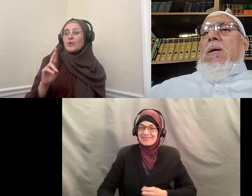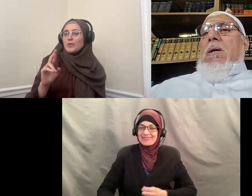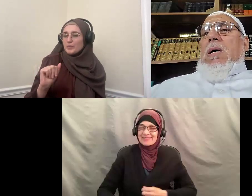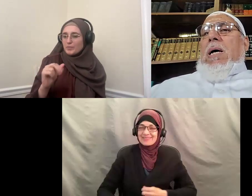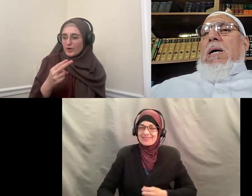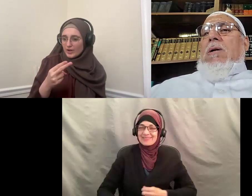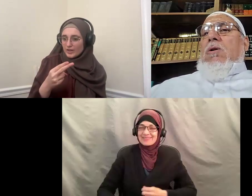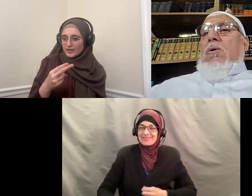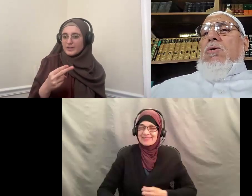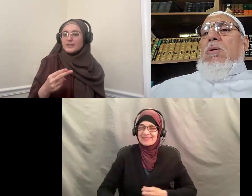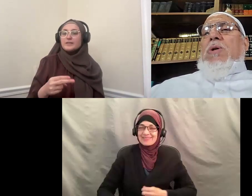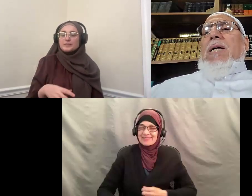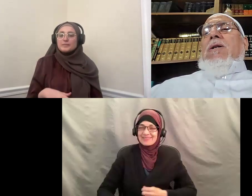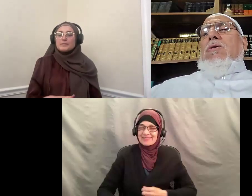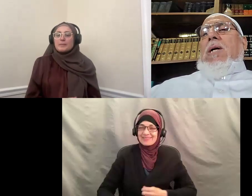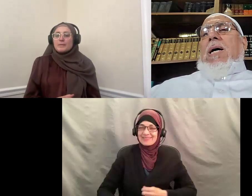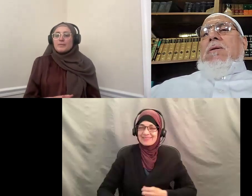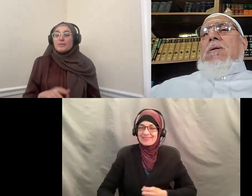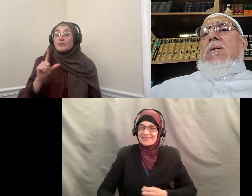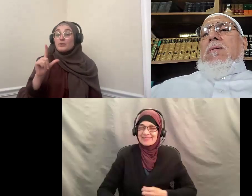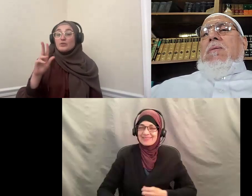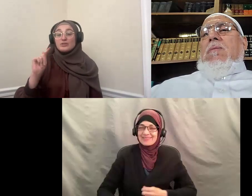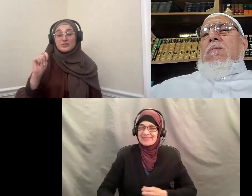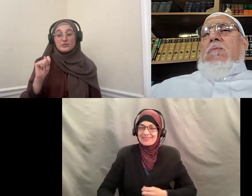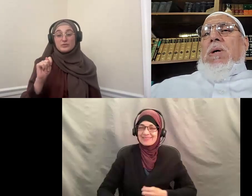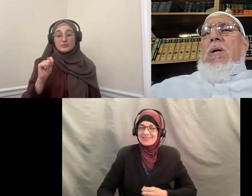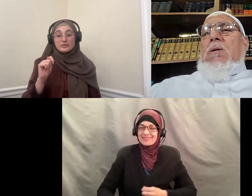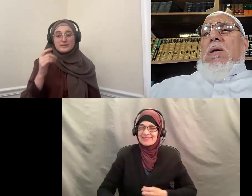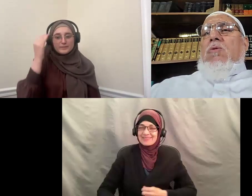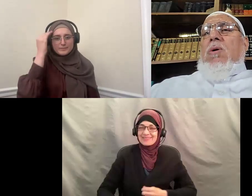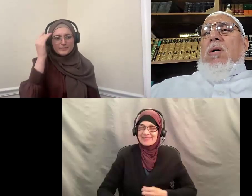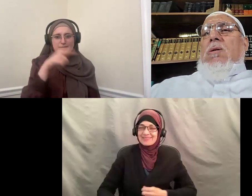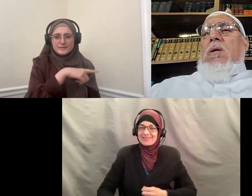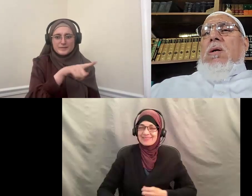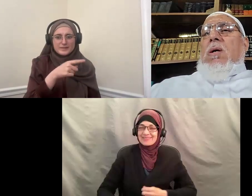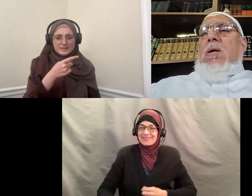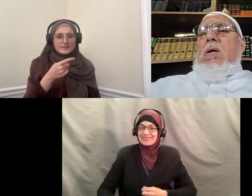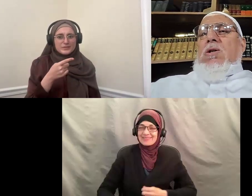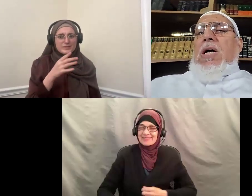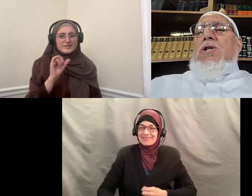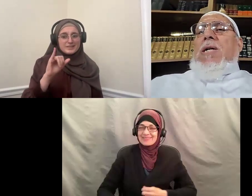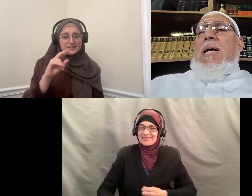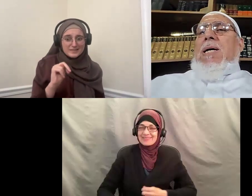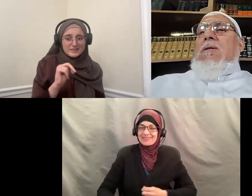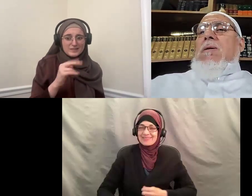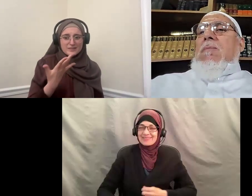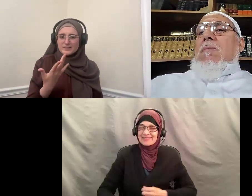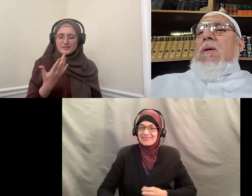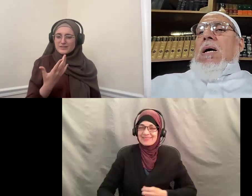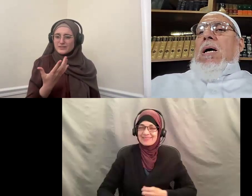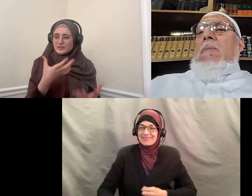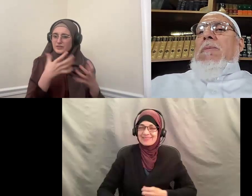men, and Lot objected to that because it was judged